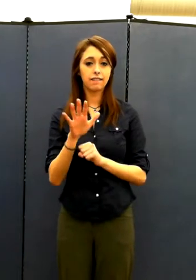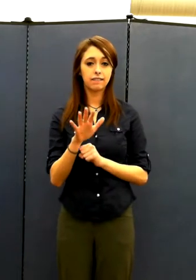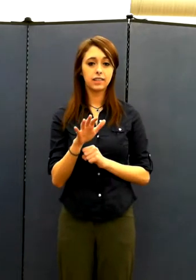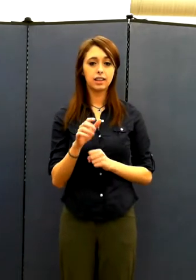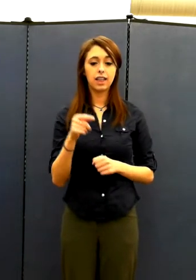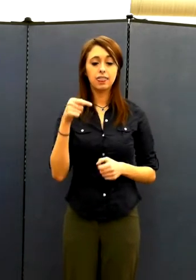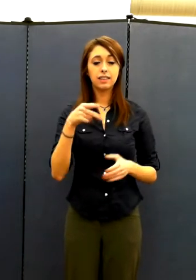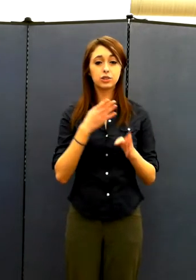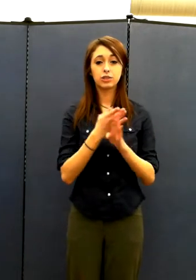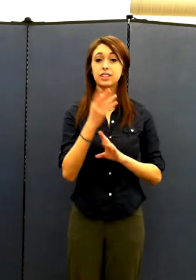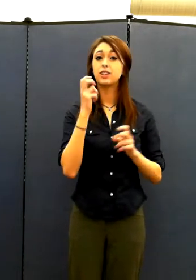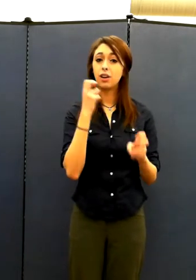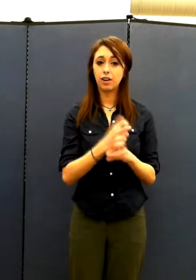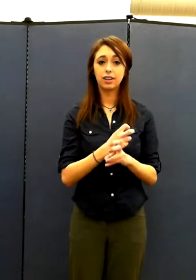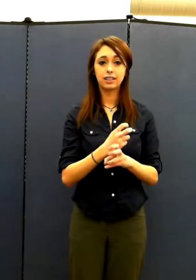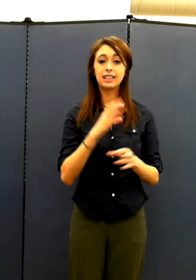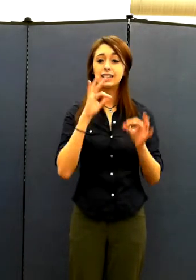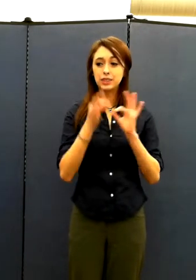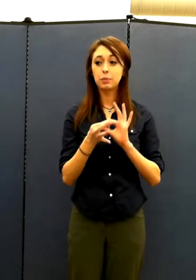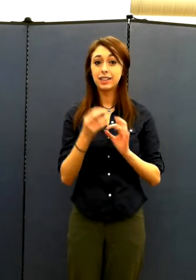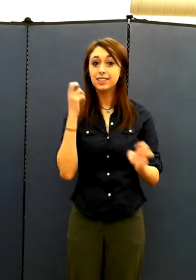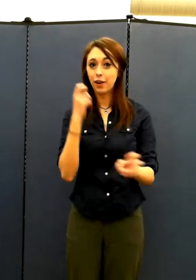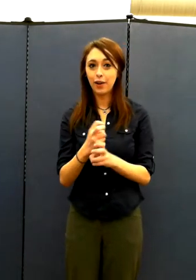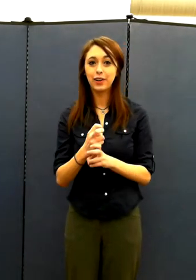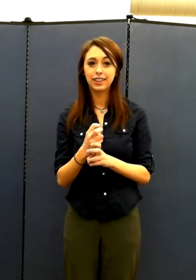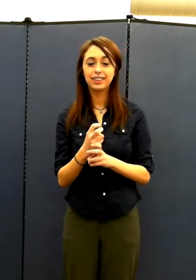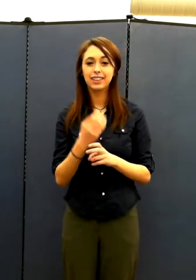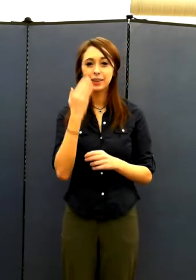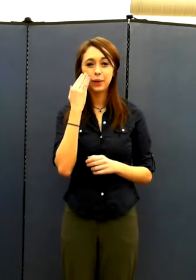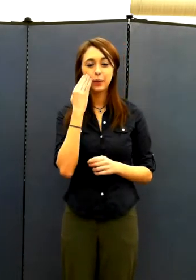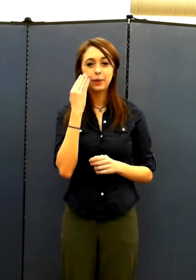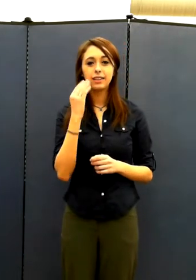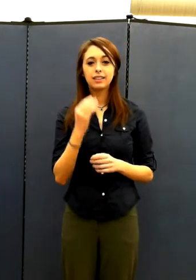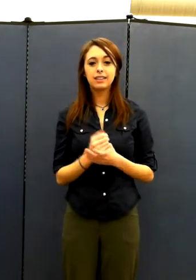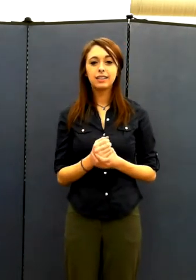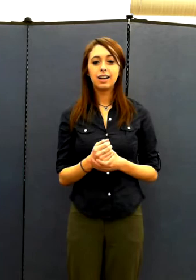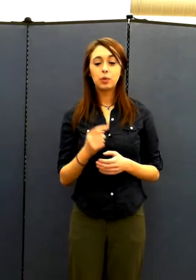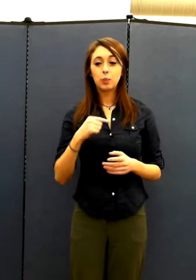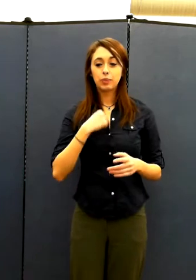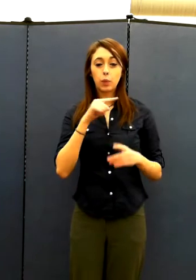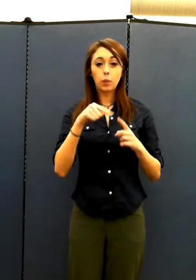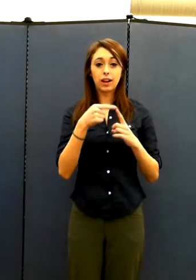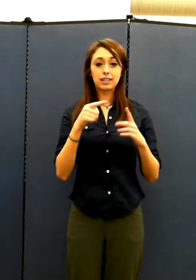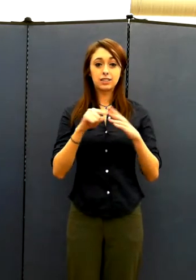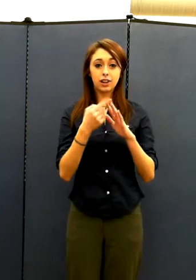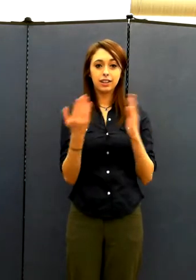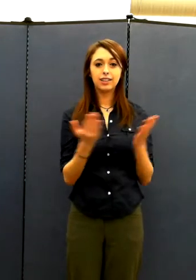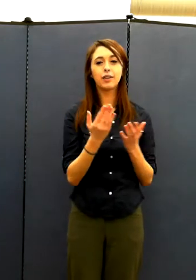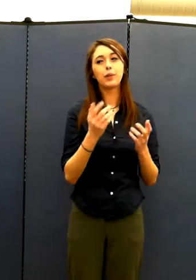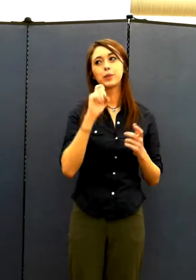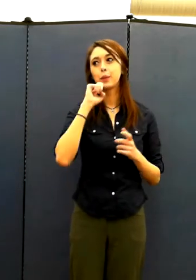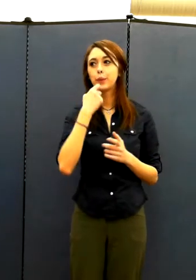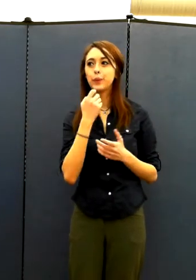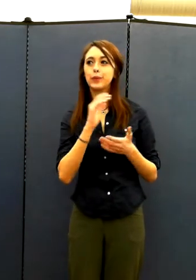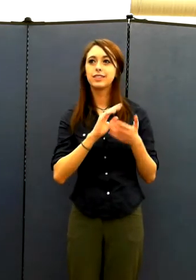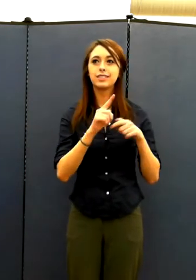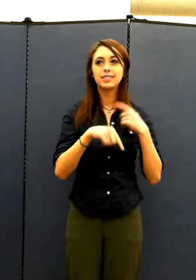hard. Interpreting is hard. When I first started here, I'm like, oh, this is so cool, sign language, like throw your hands up in the air. But it's